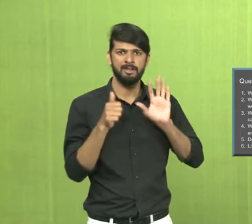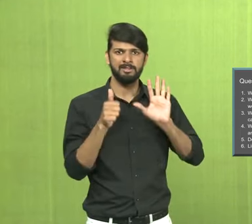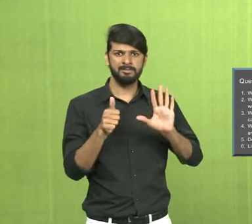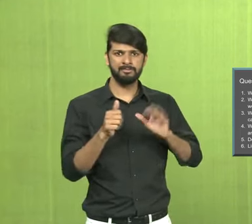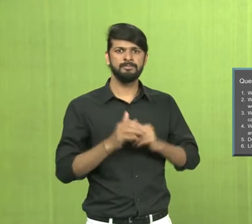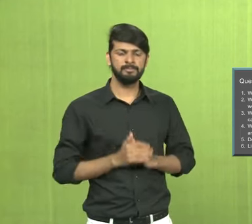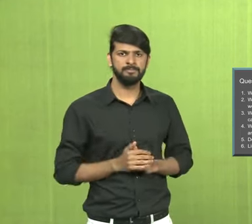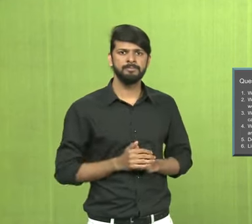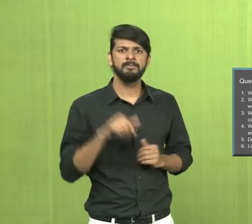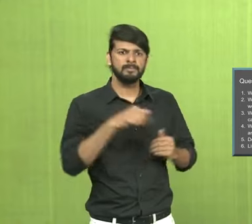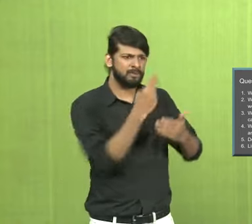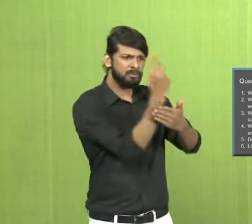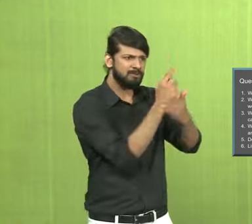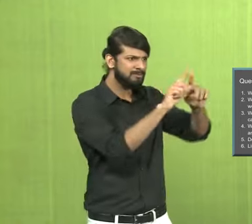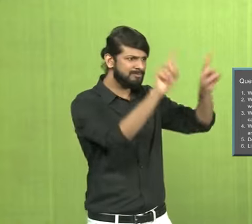Question number 6.